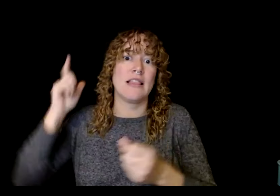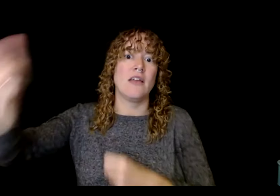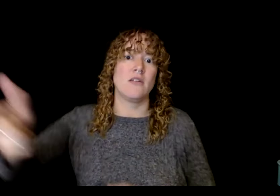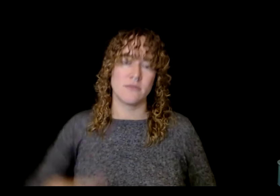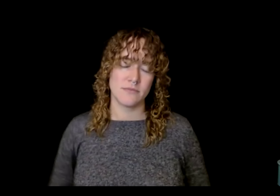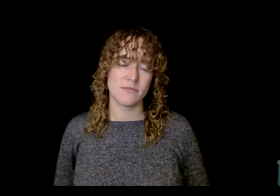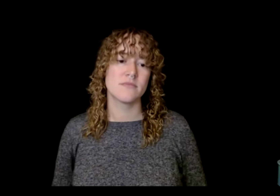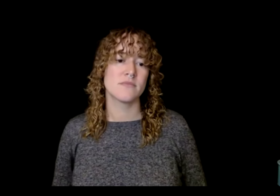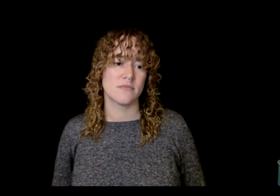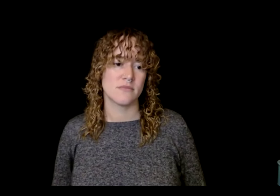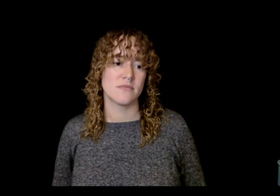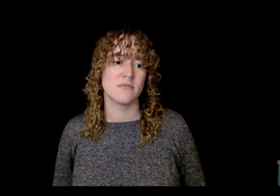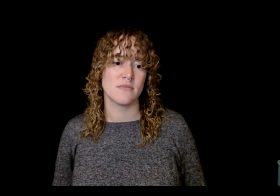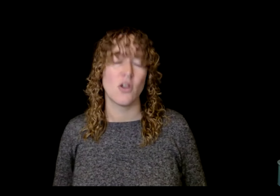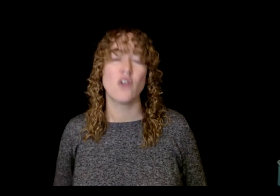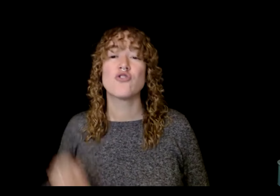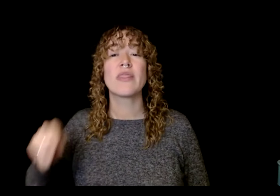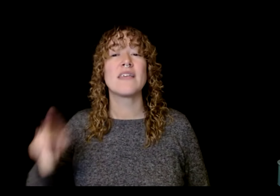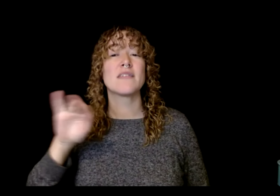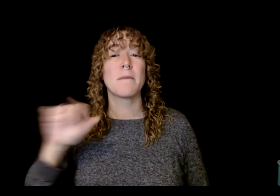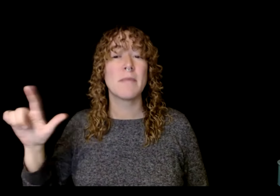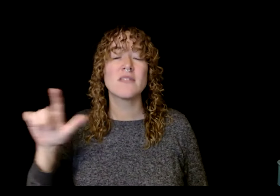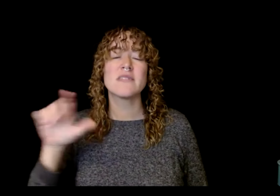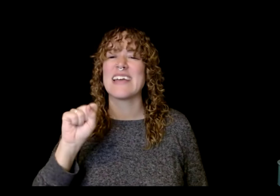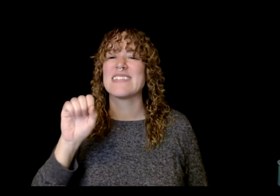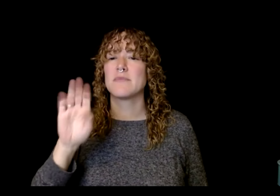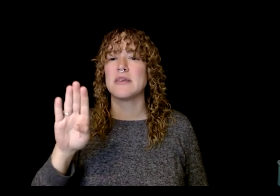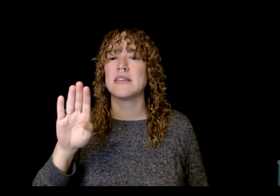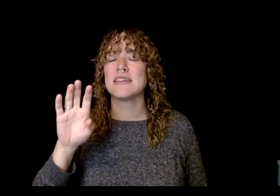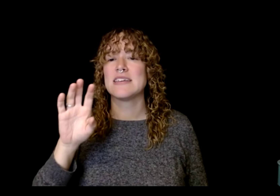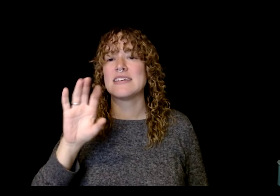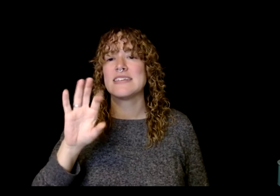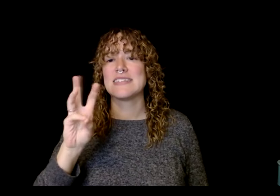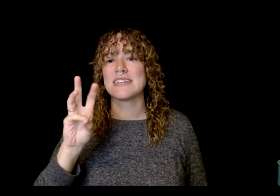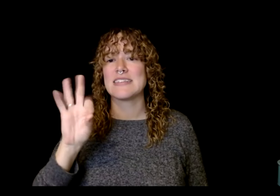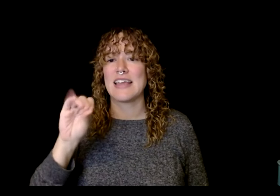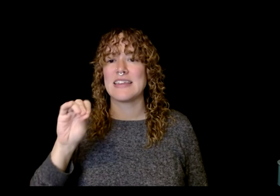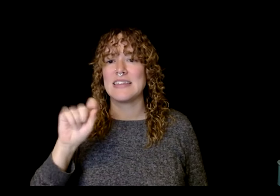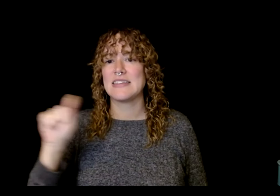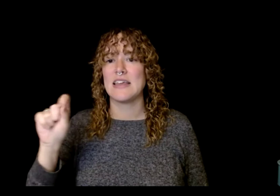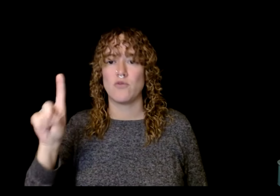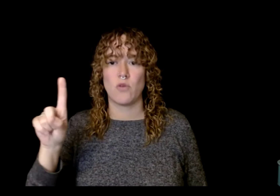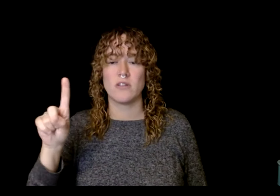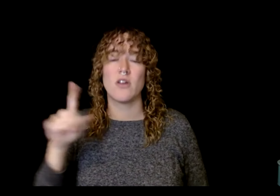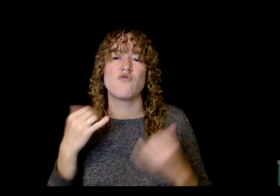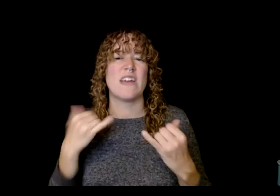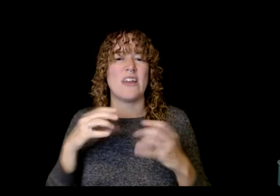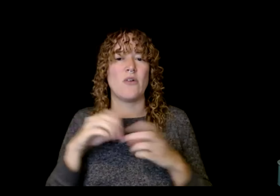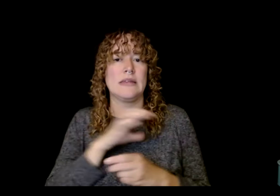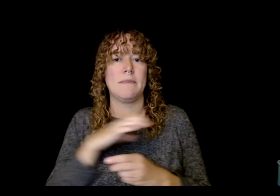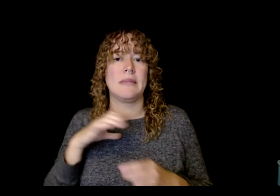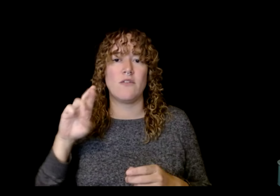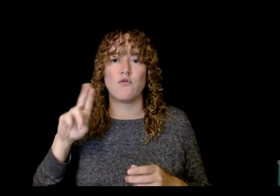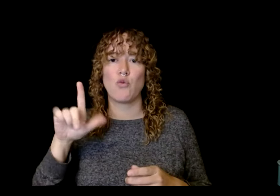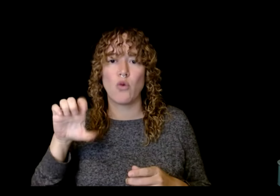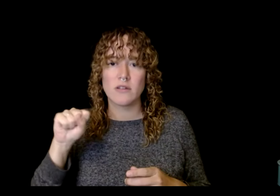this particular bill, it's Senate Bill 690-1, is currently in the Committee of Rules. So some